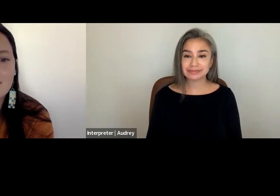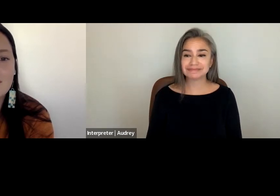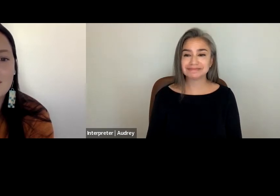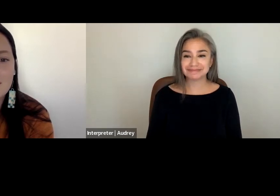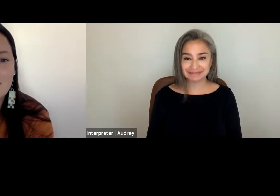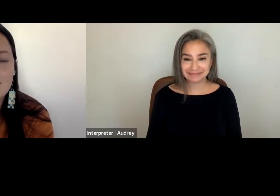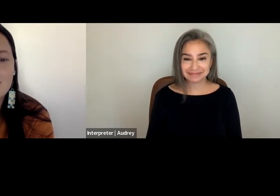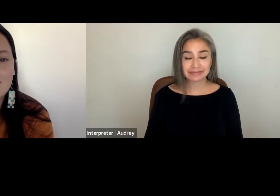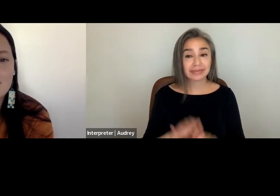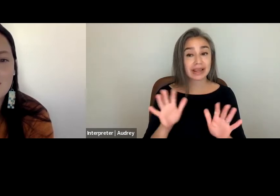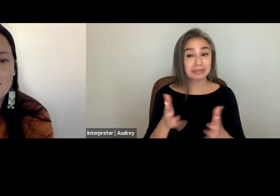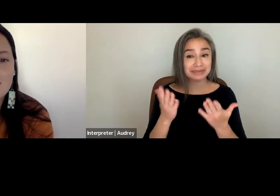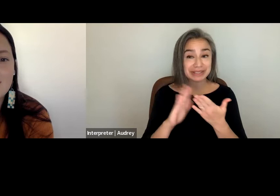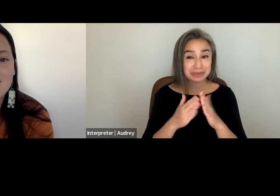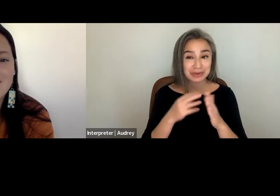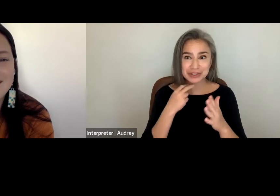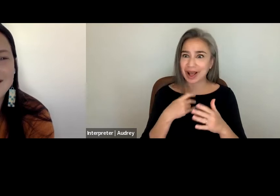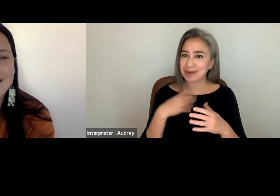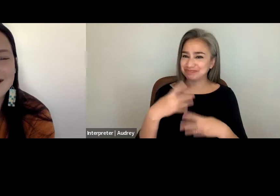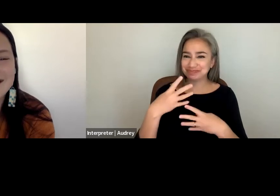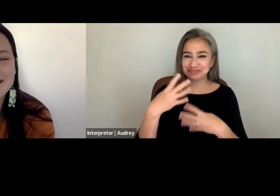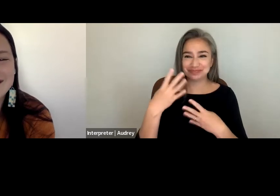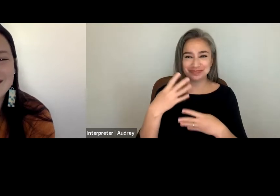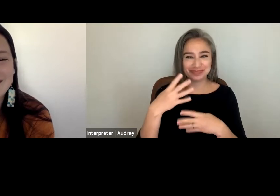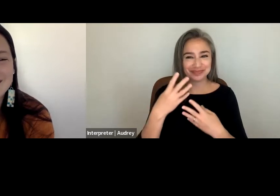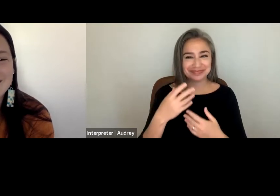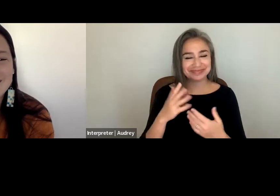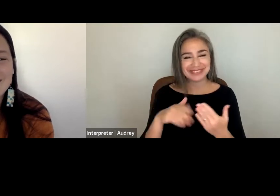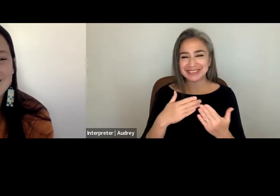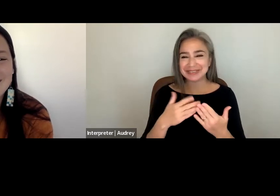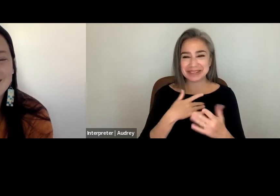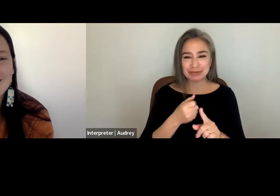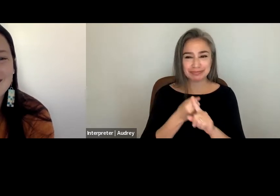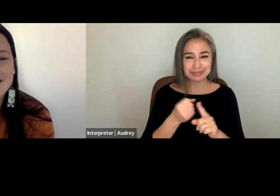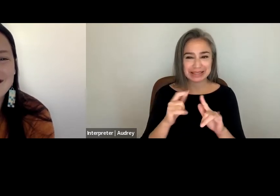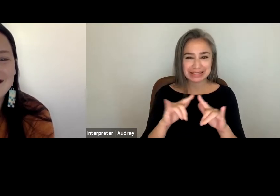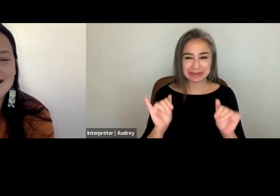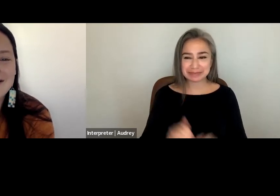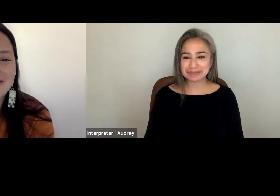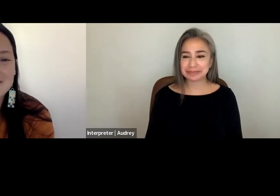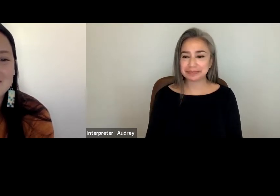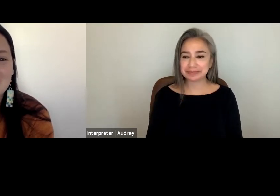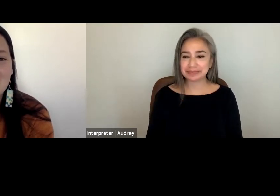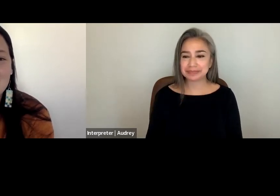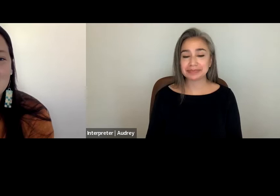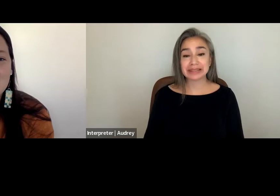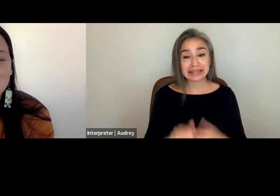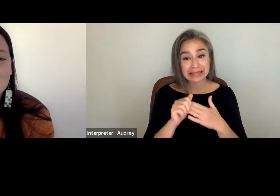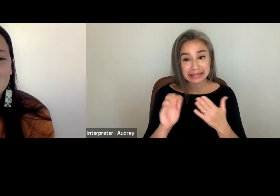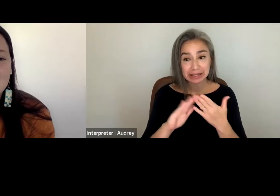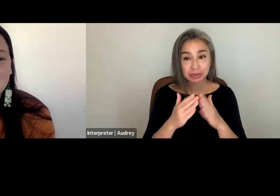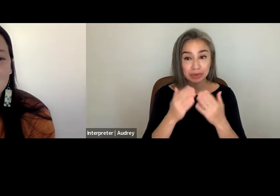Uplifting community voices. Oh, here now we have they all come in at once. Leading community informed